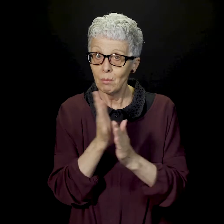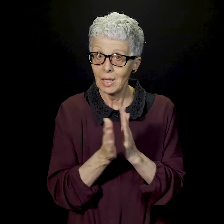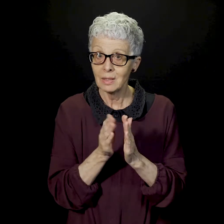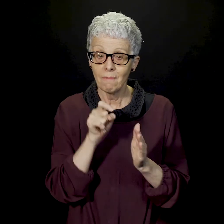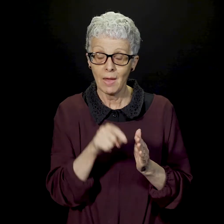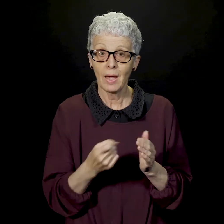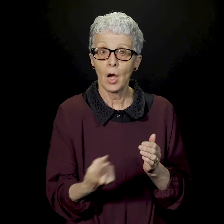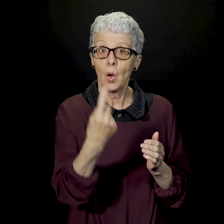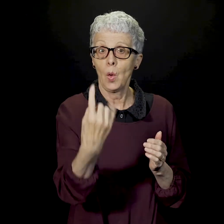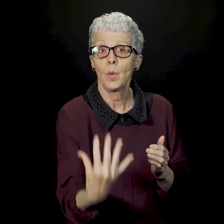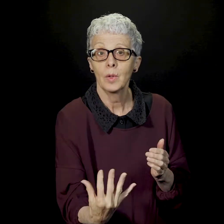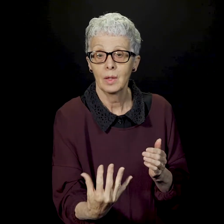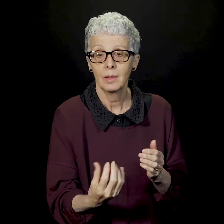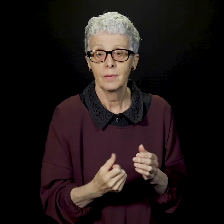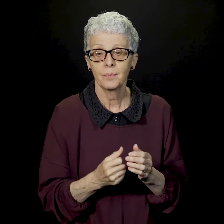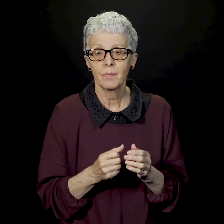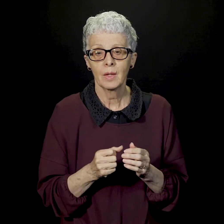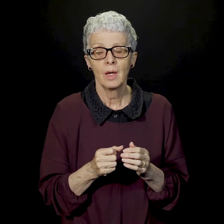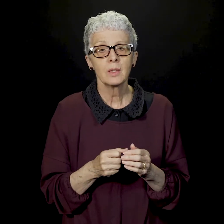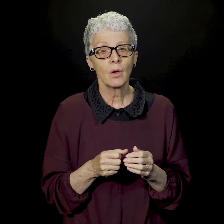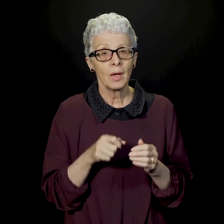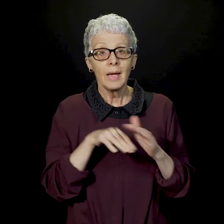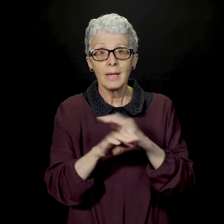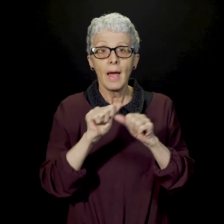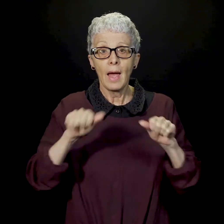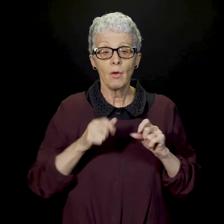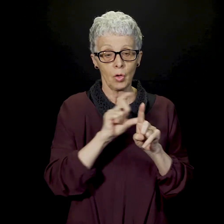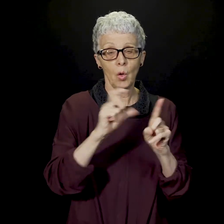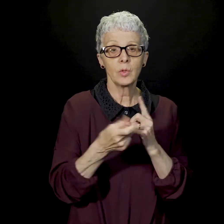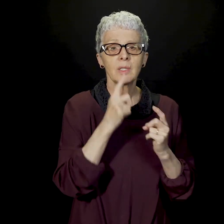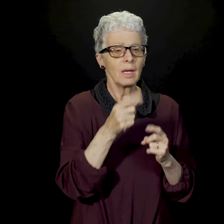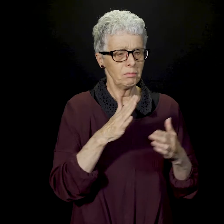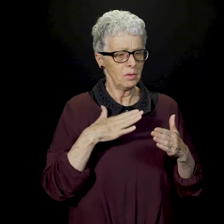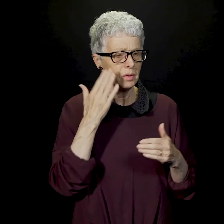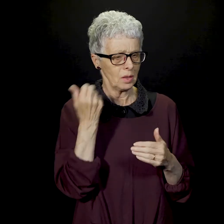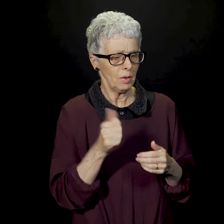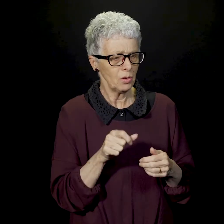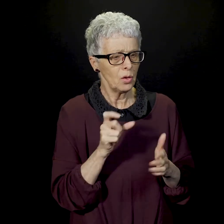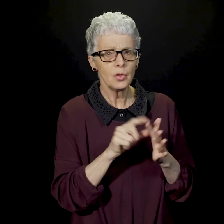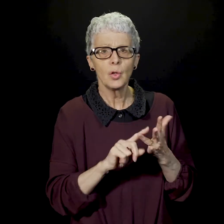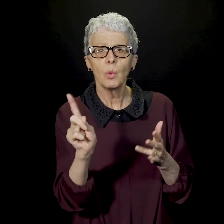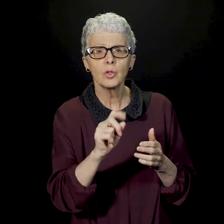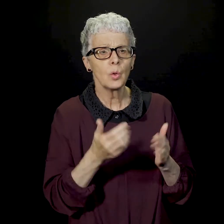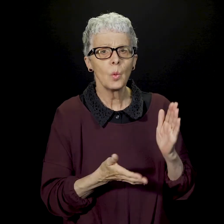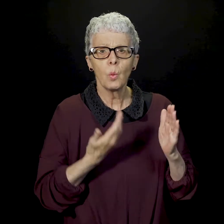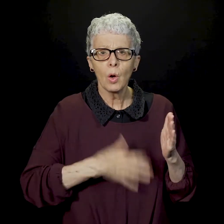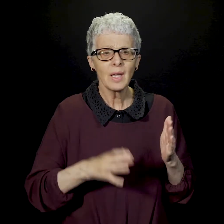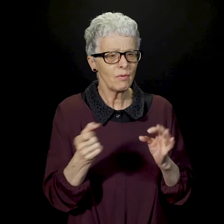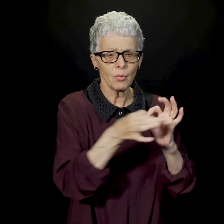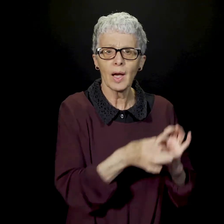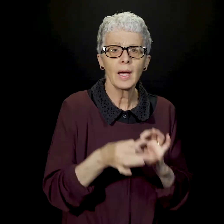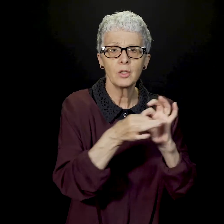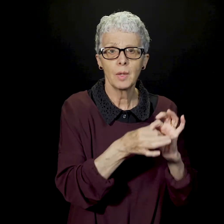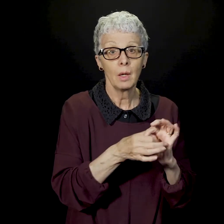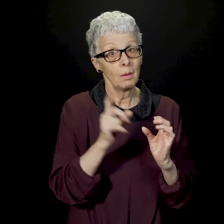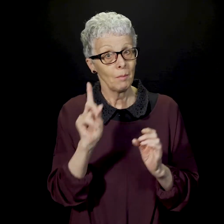Like if the drift of our culture just says, just go and do whatever you want, like just do it, like hook up with someone or just have any relationship, and here